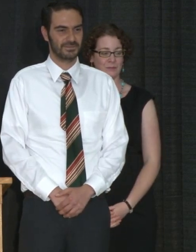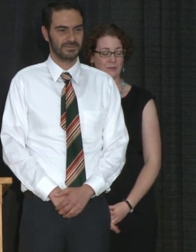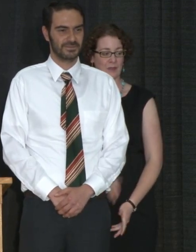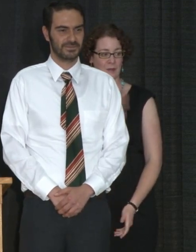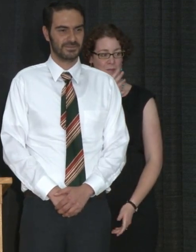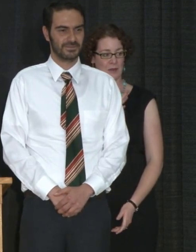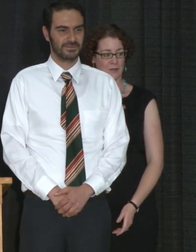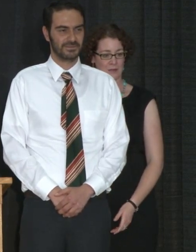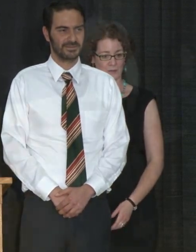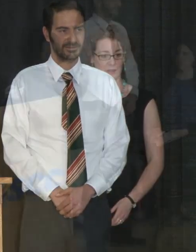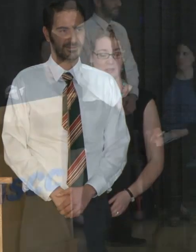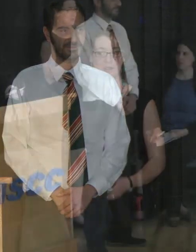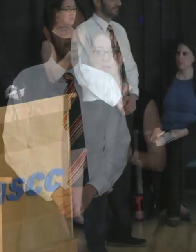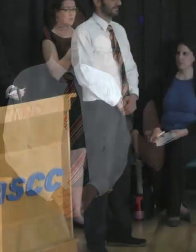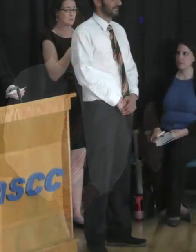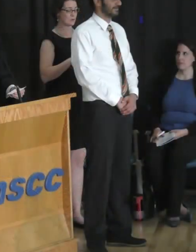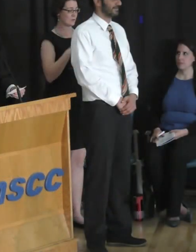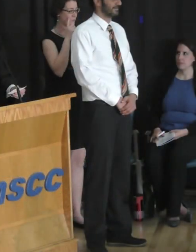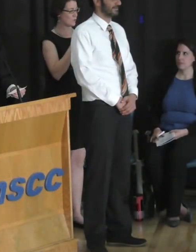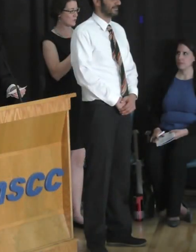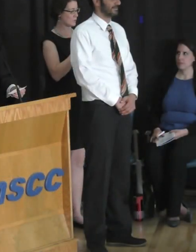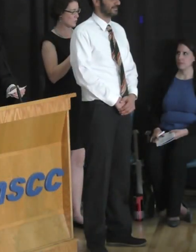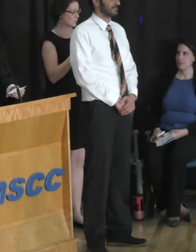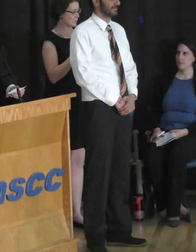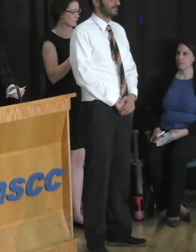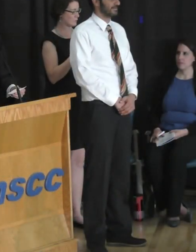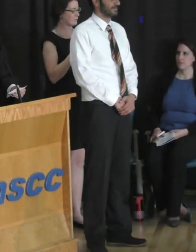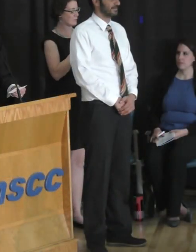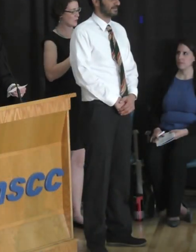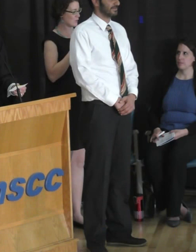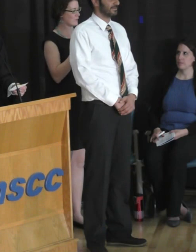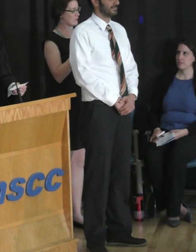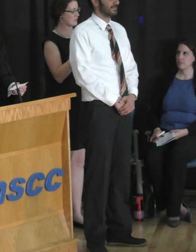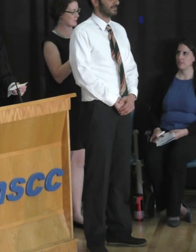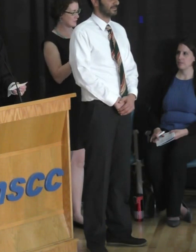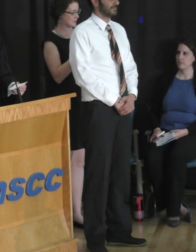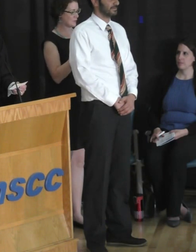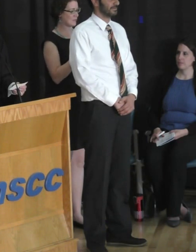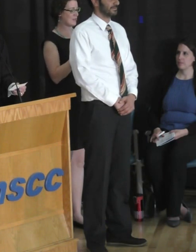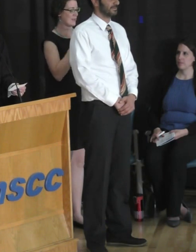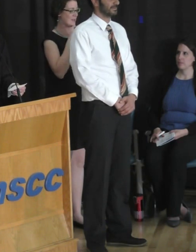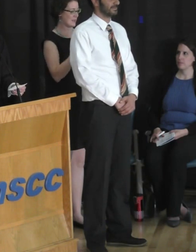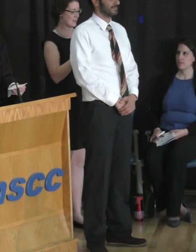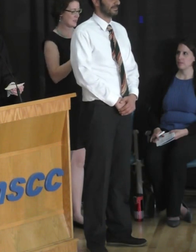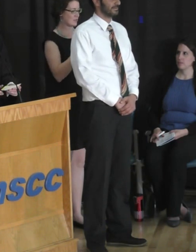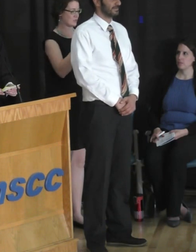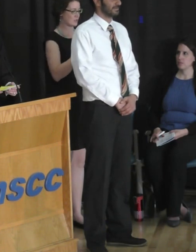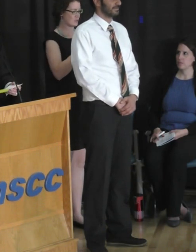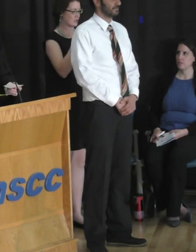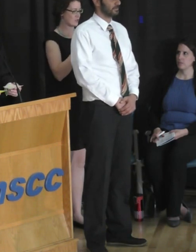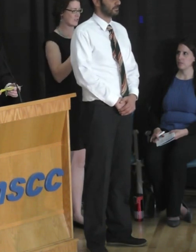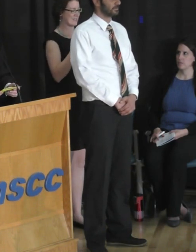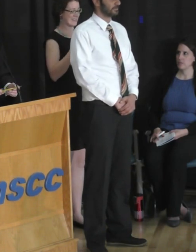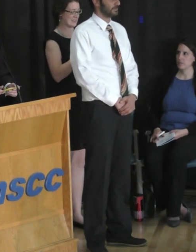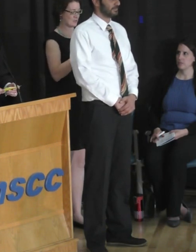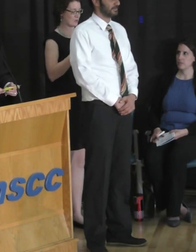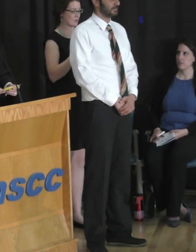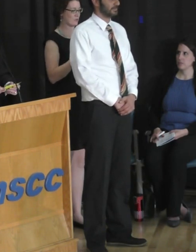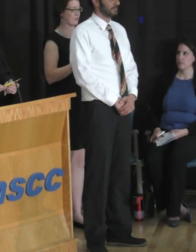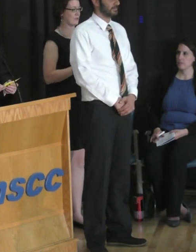Madam Vice President, the candidates for the for the certificate in electrical construction and